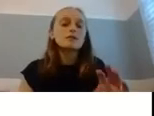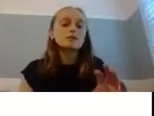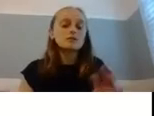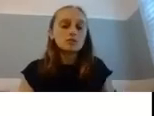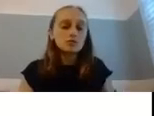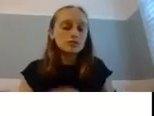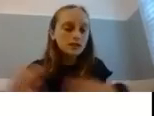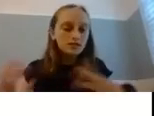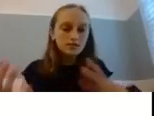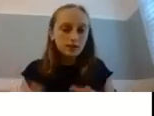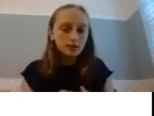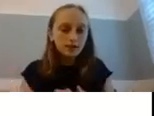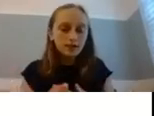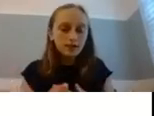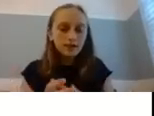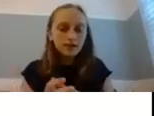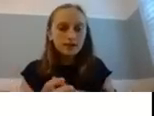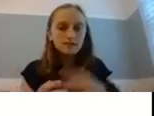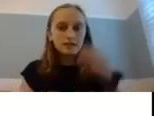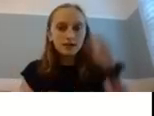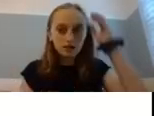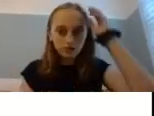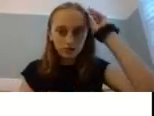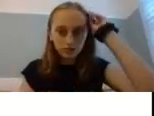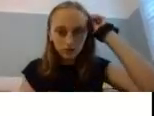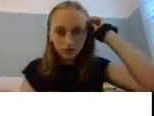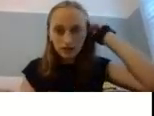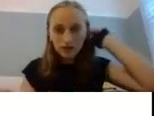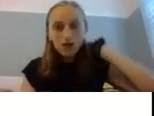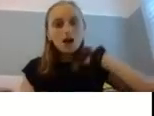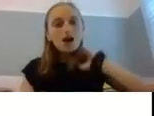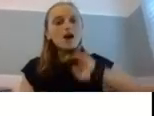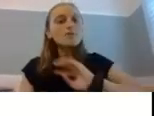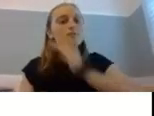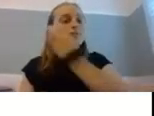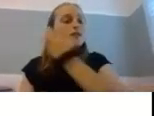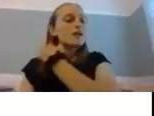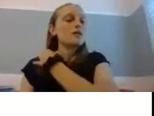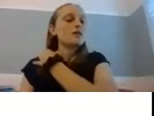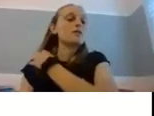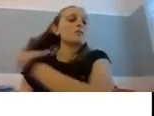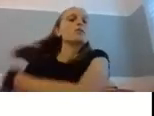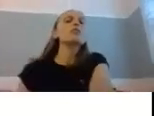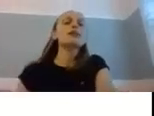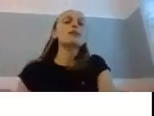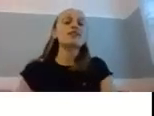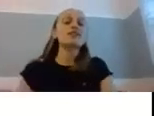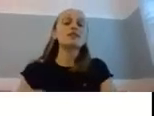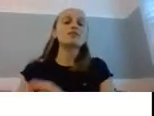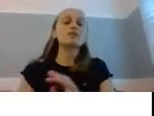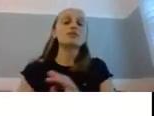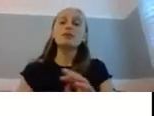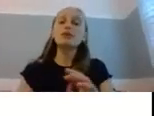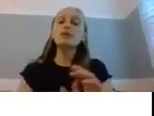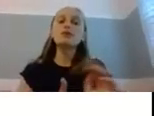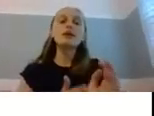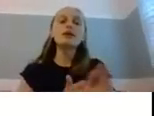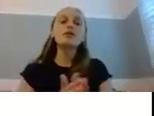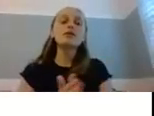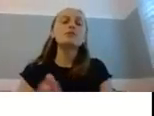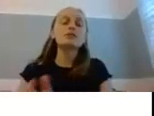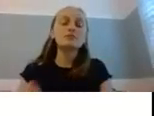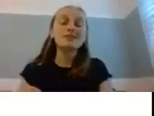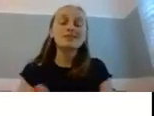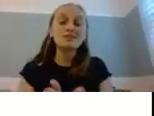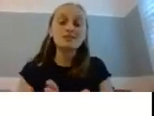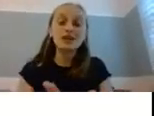just kind of elaborating on that idea of community one really captivating story for me that I